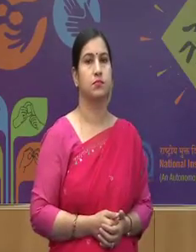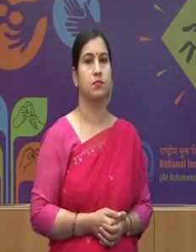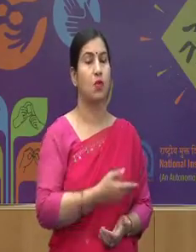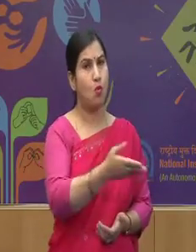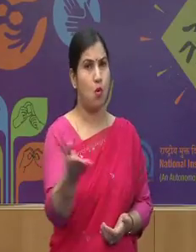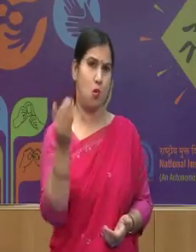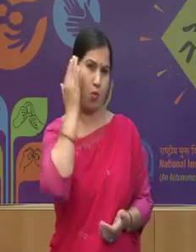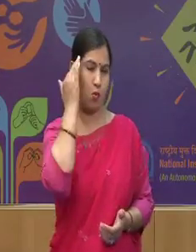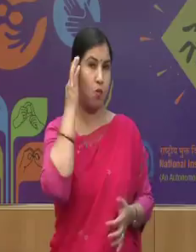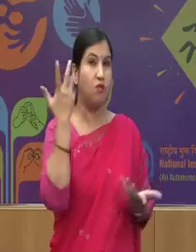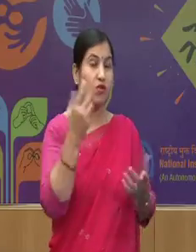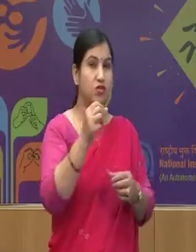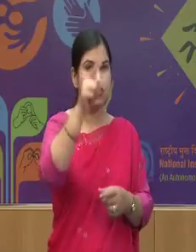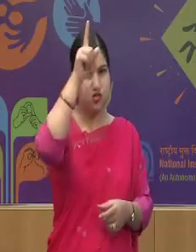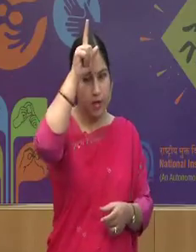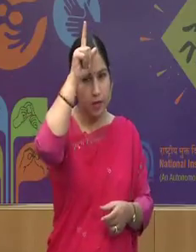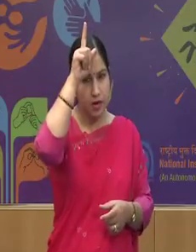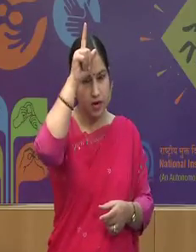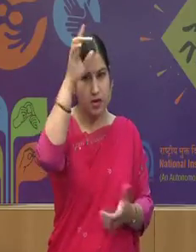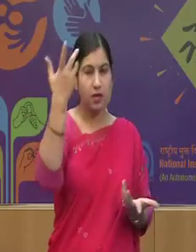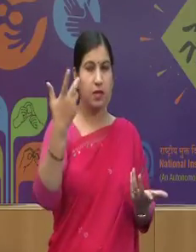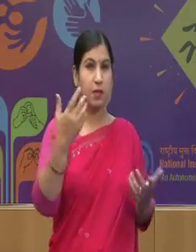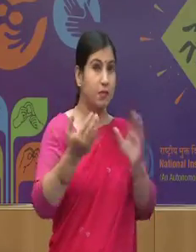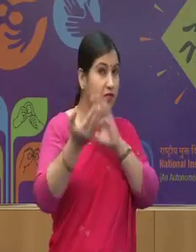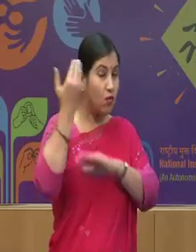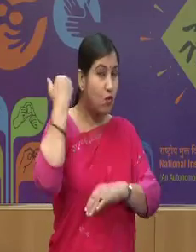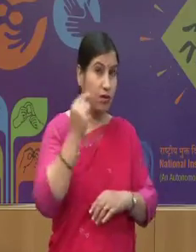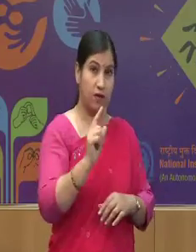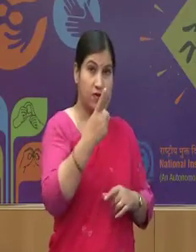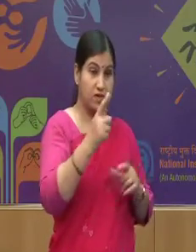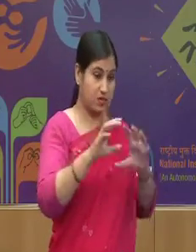We know that Germany had been badly treated after the First World War,